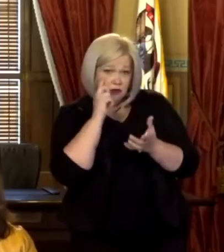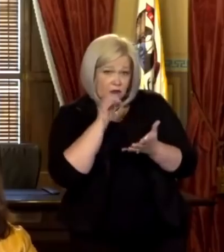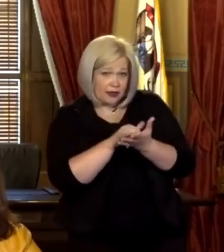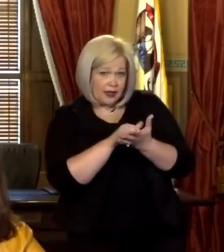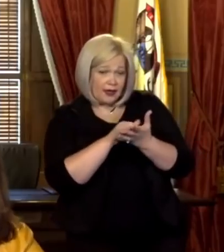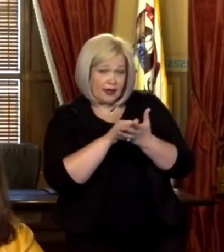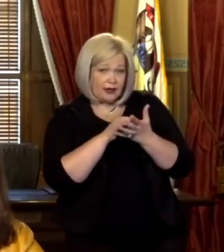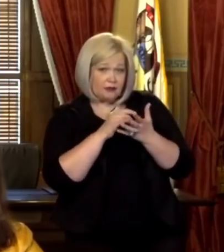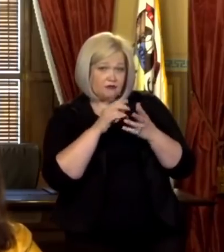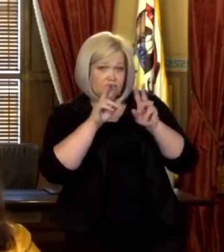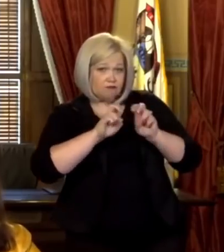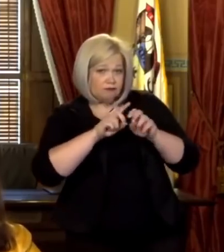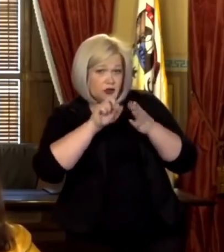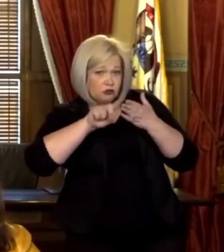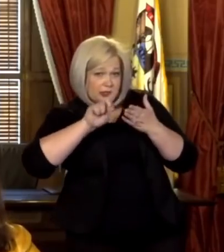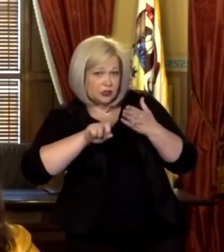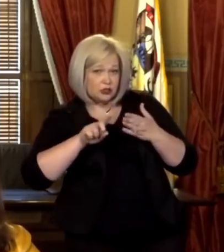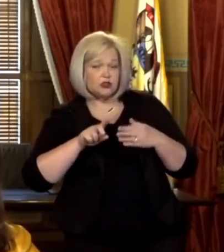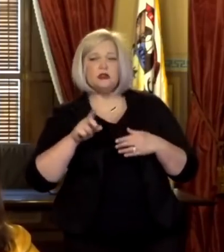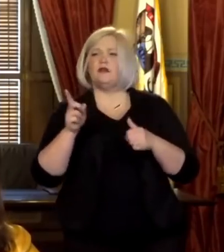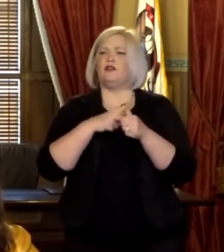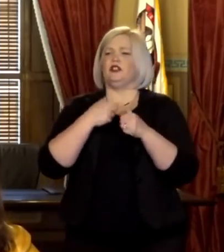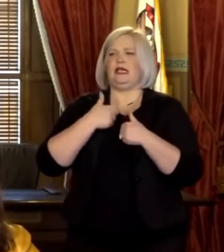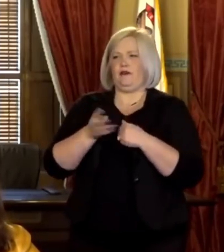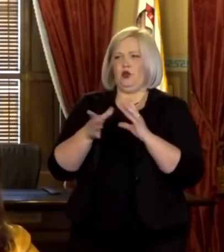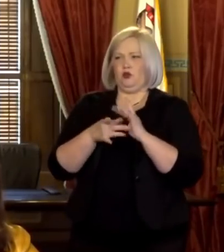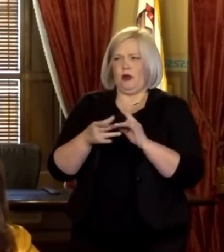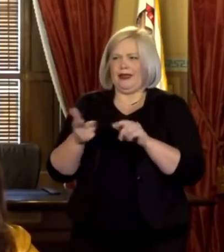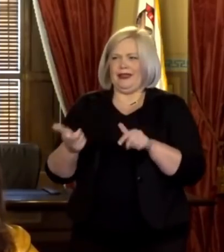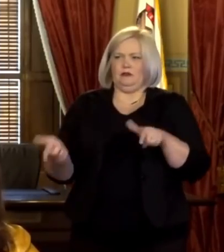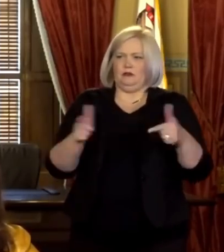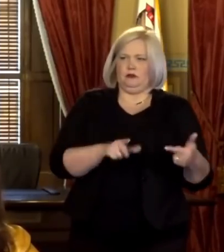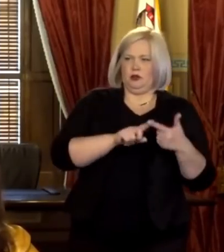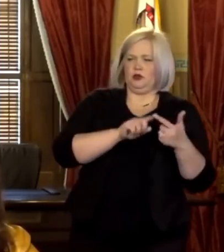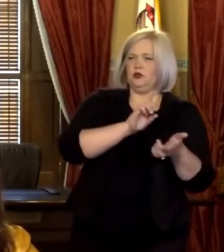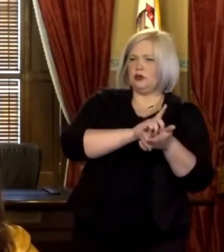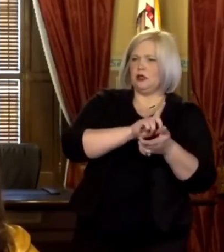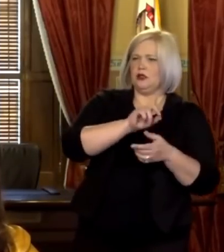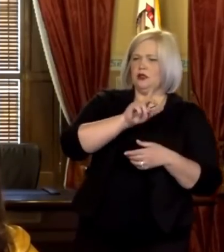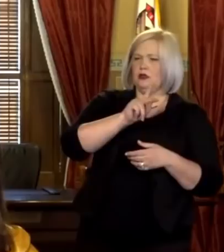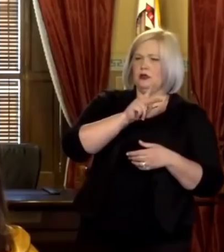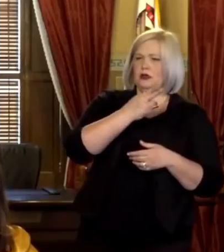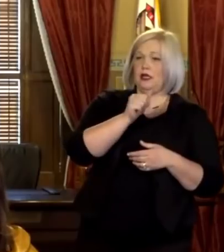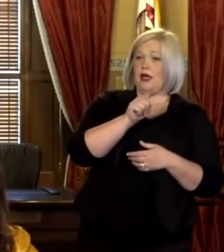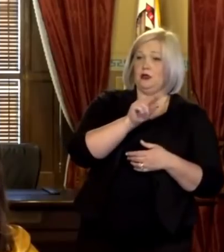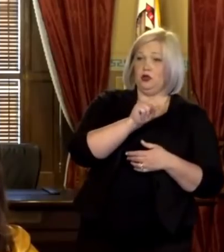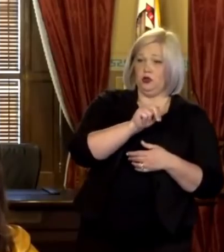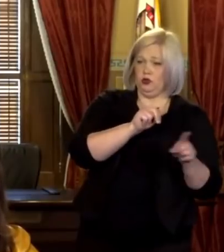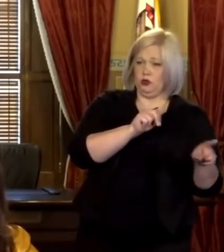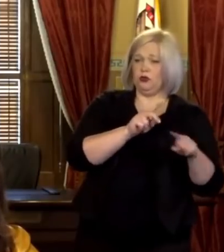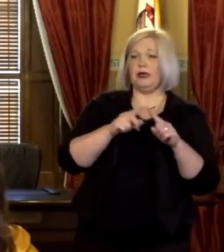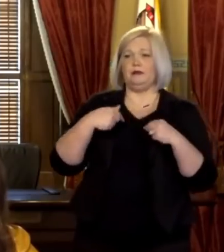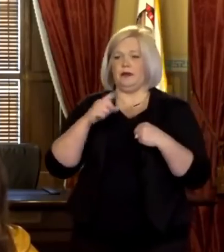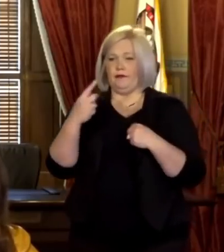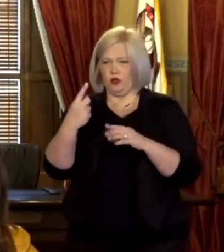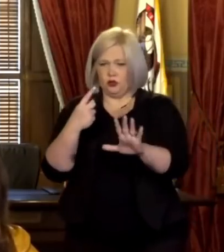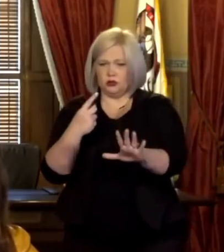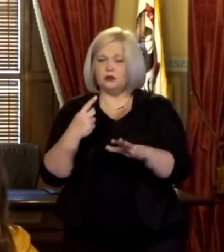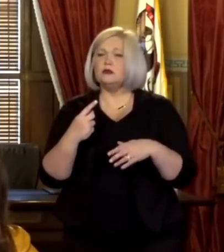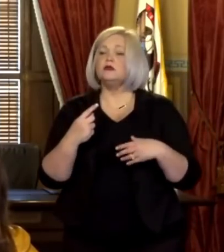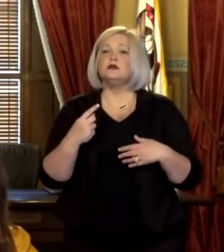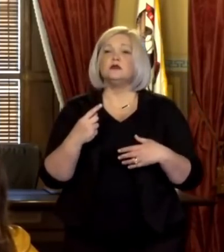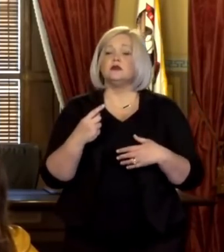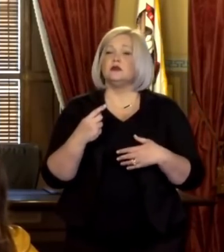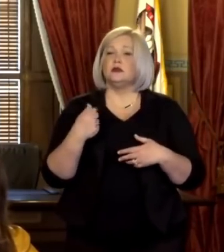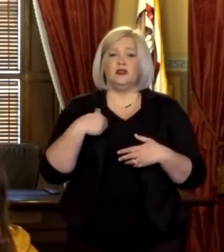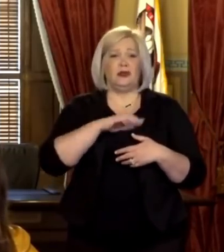couple things, and then of course Dr. Khaldun will probably step in and share some thoughts as well. But first and foremost, we've never